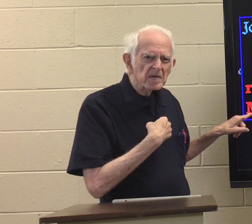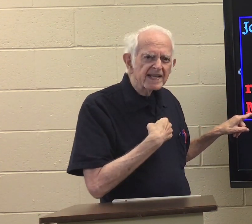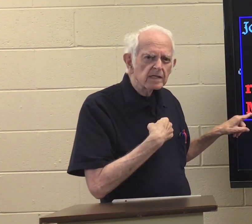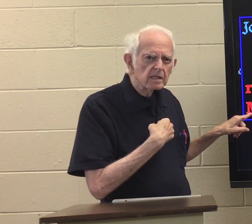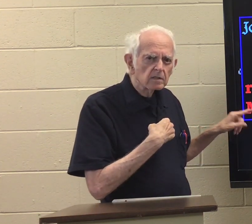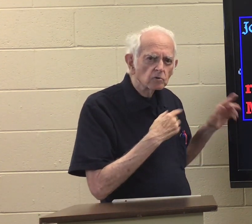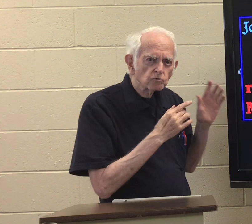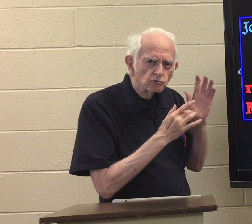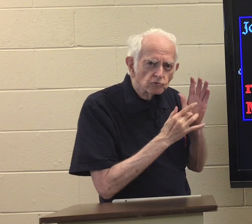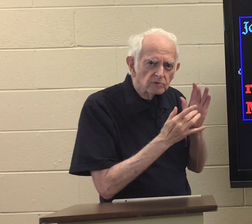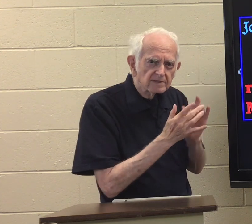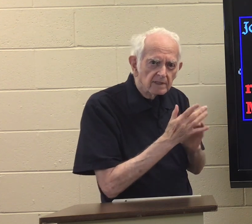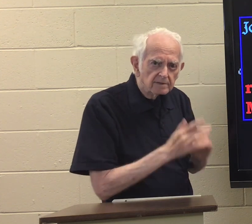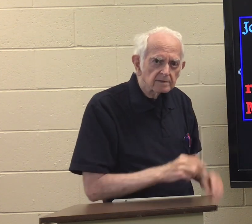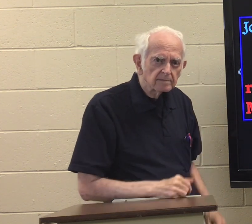me? Jesus.